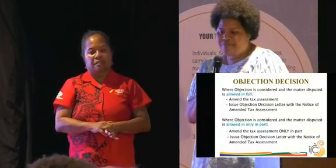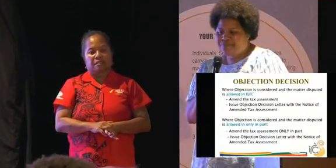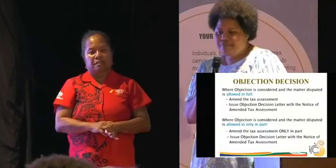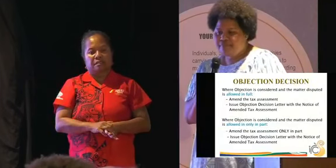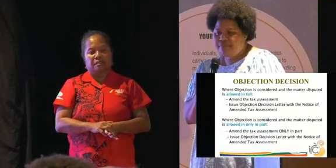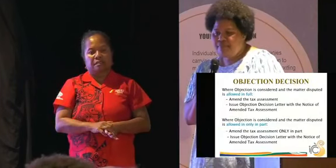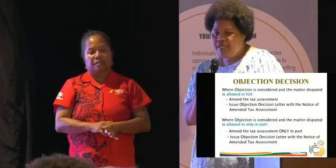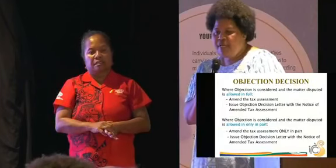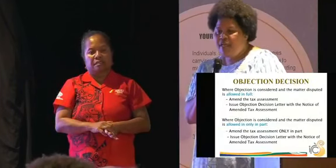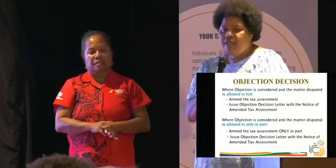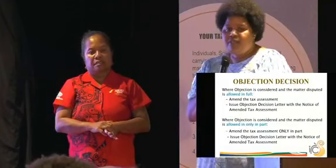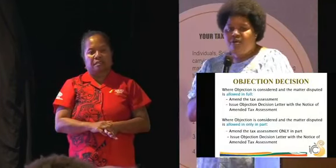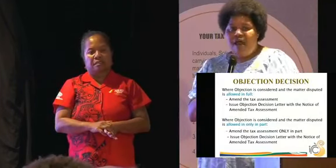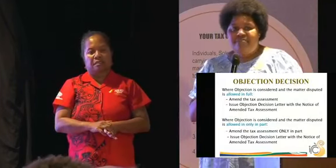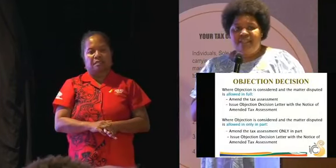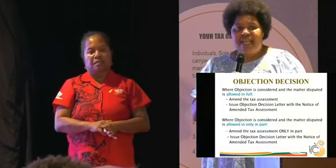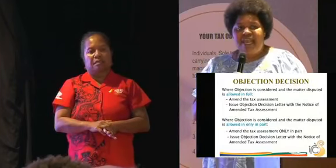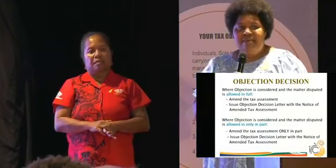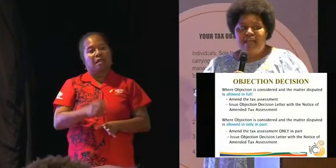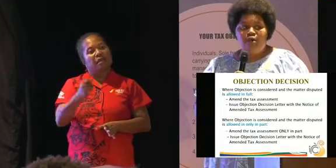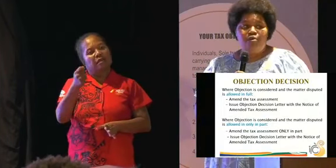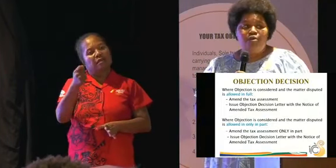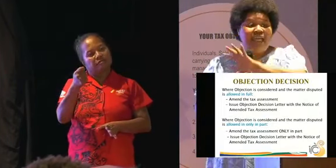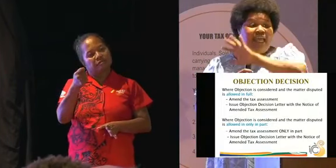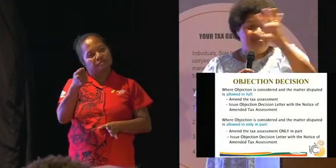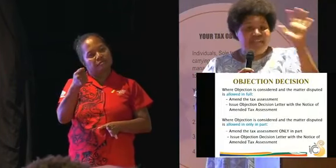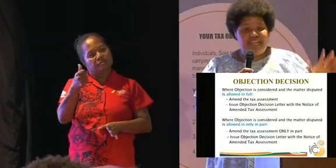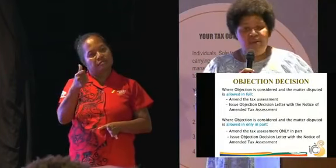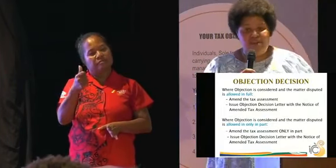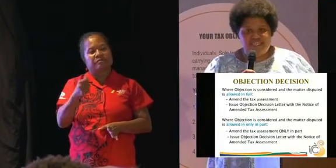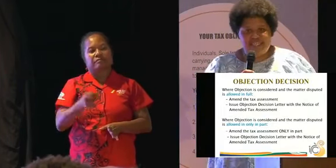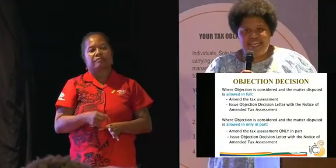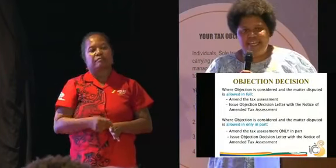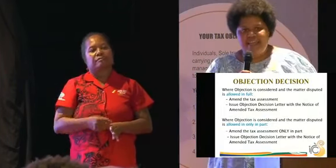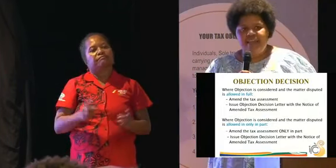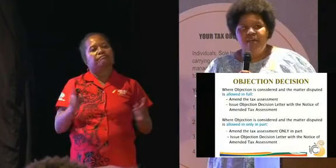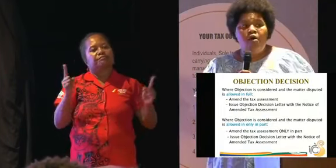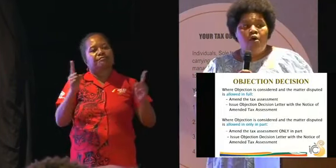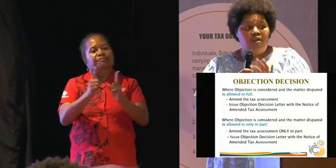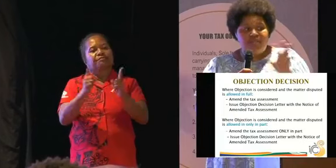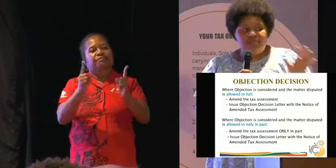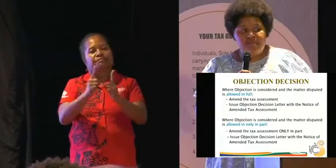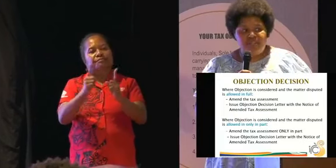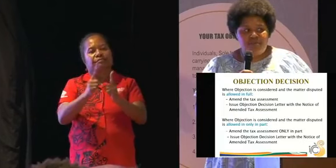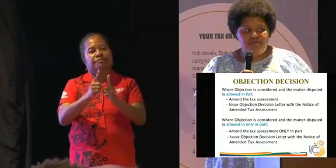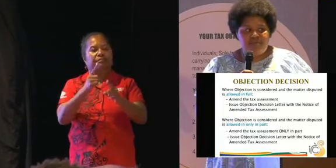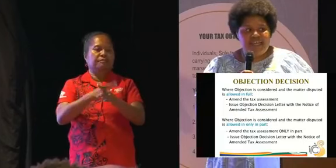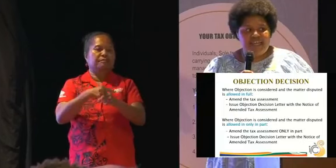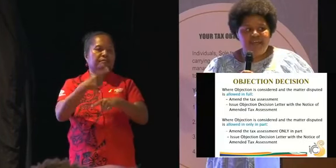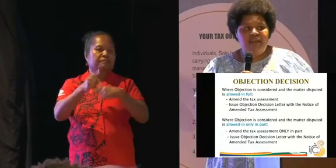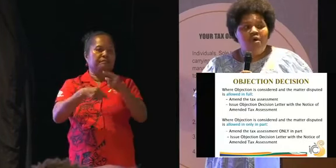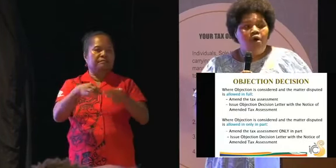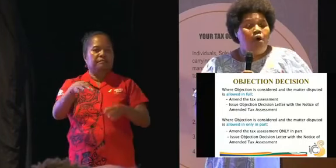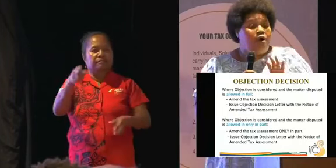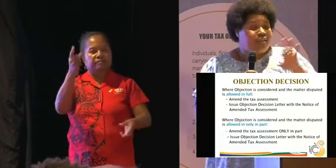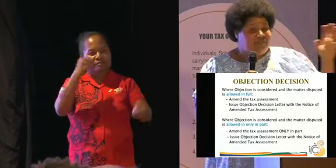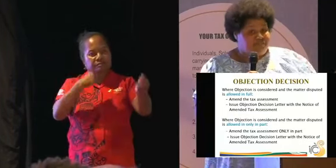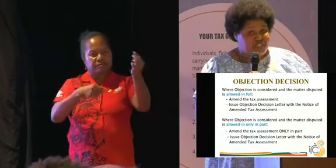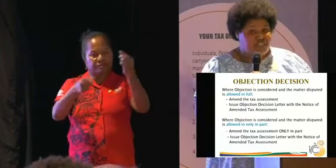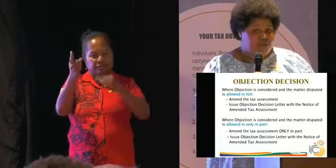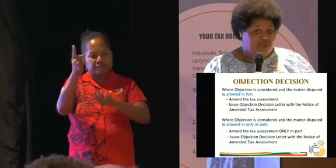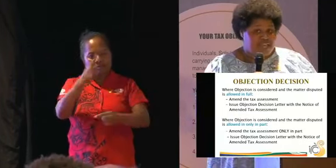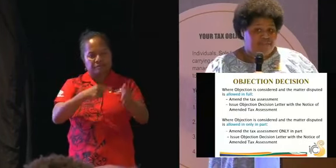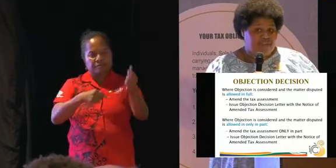Okay? So after they have now looked at everything holistically, all the information you provided, all